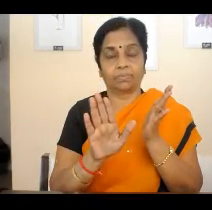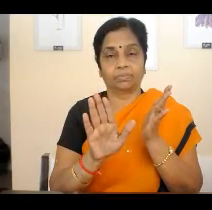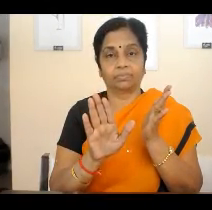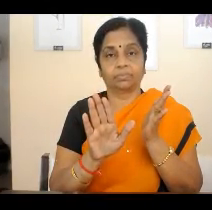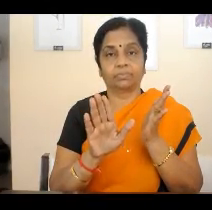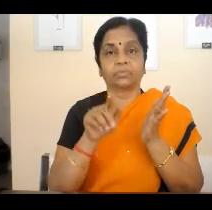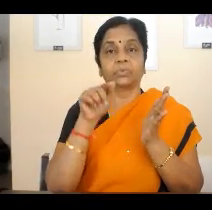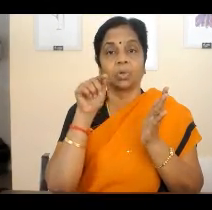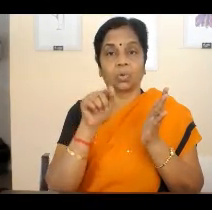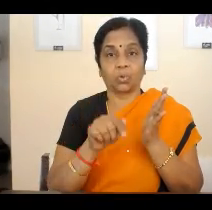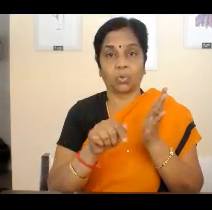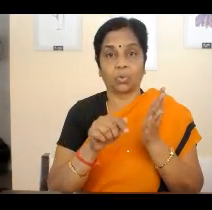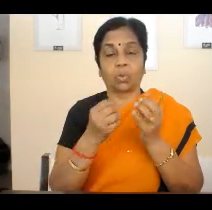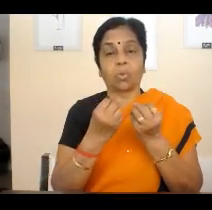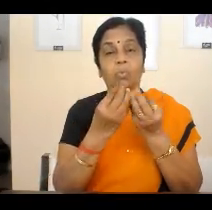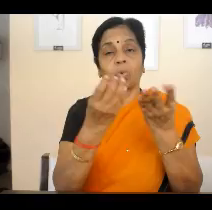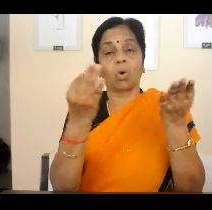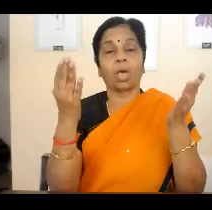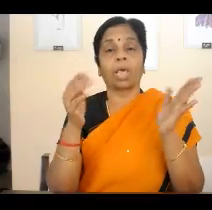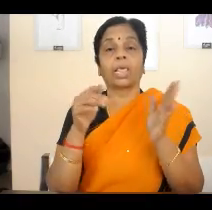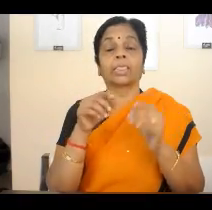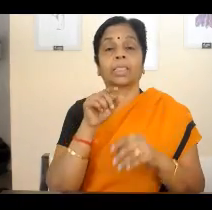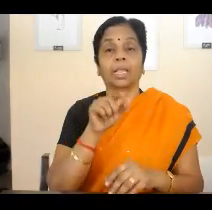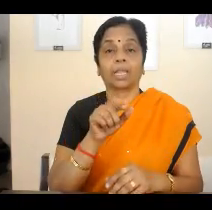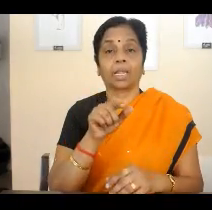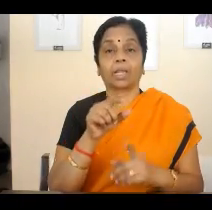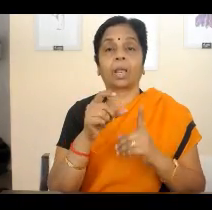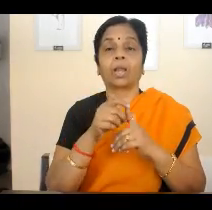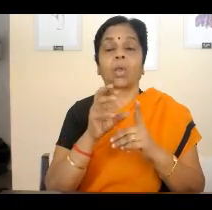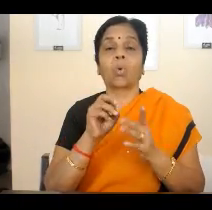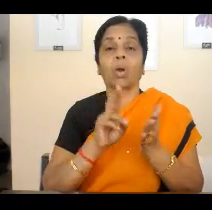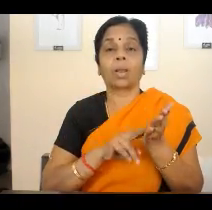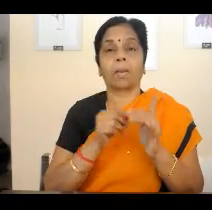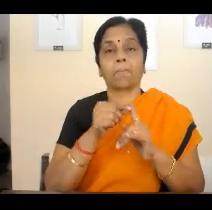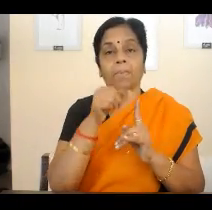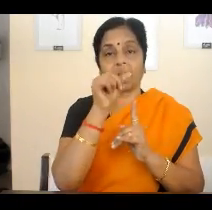and now most things are done by private sector,